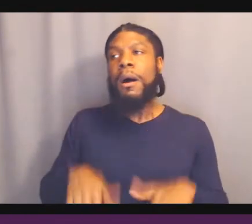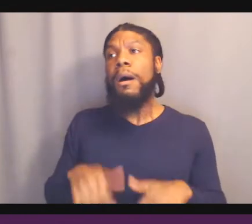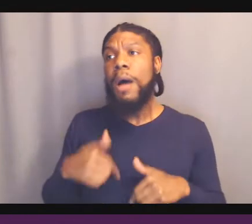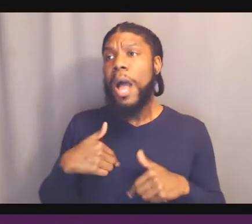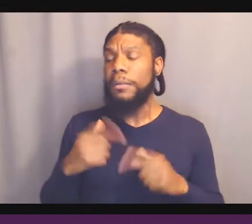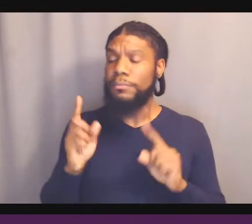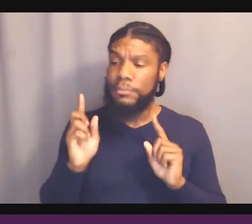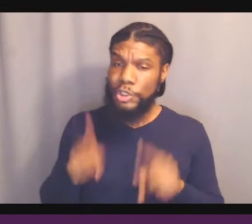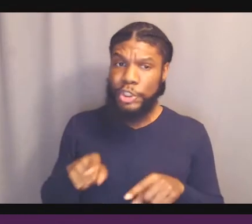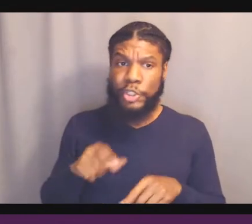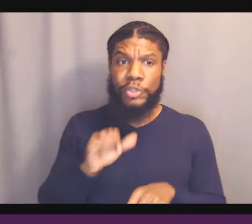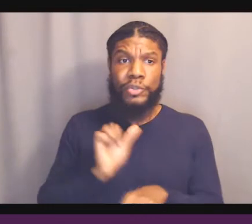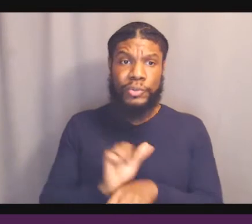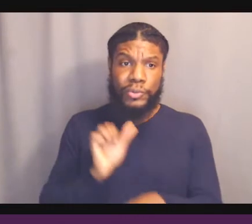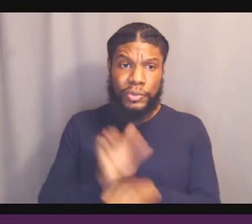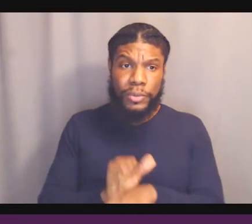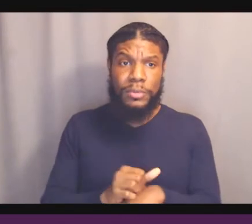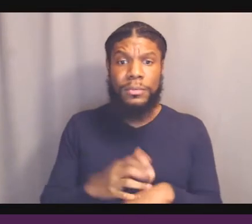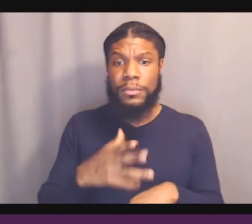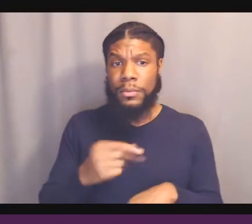looking at the ground.